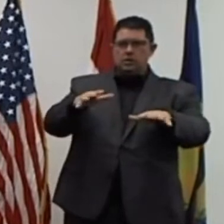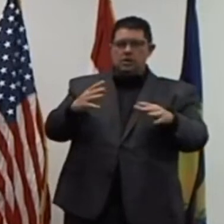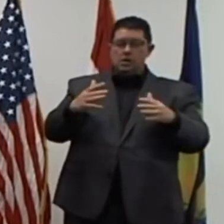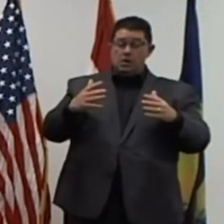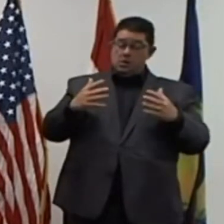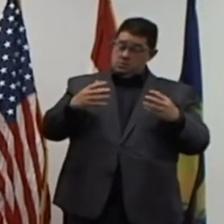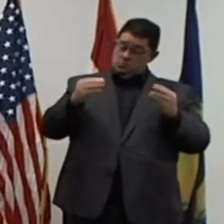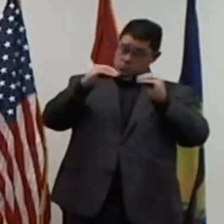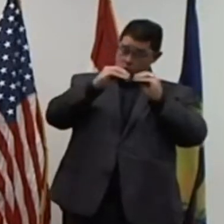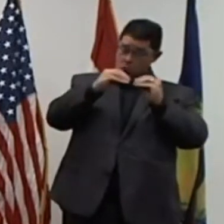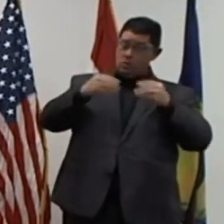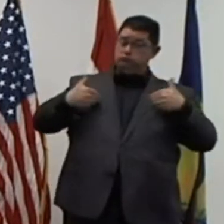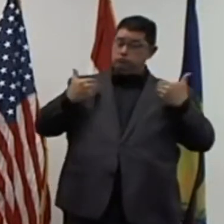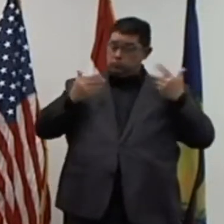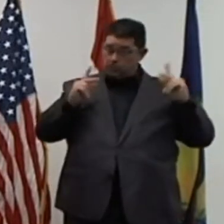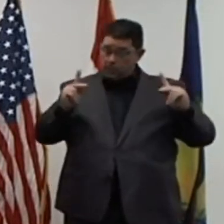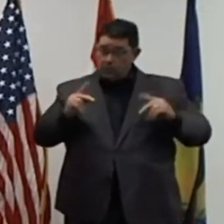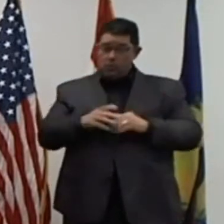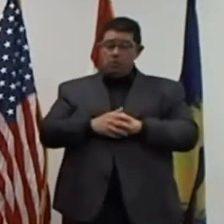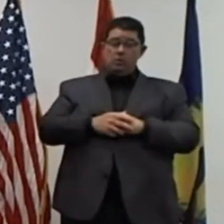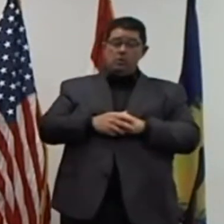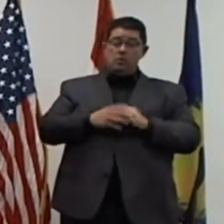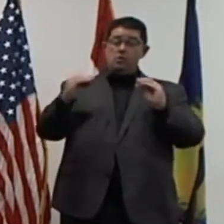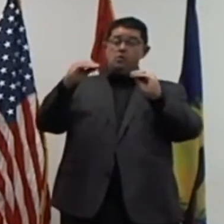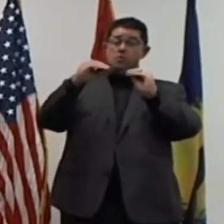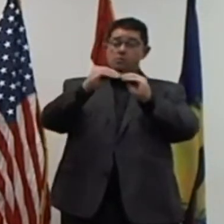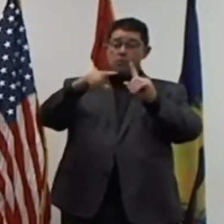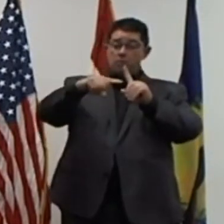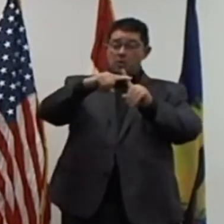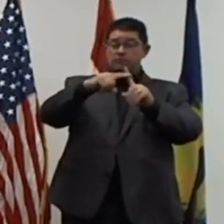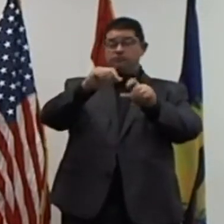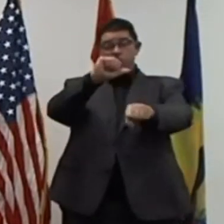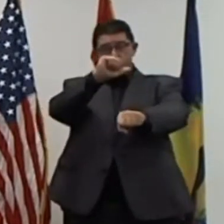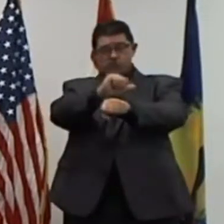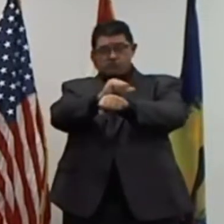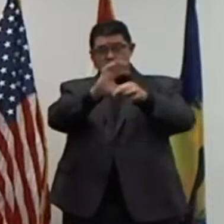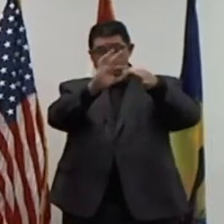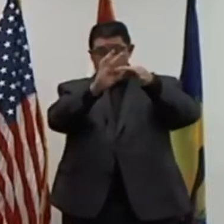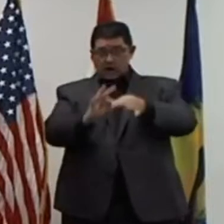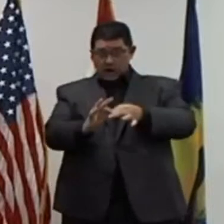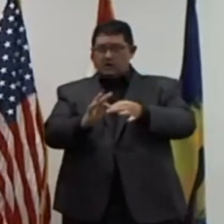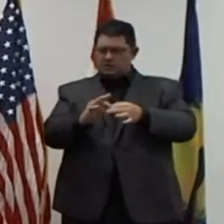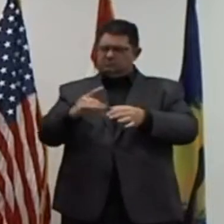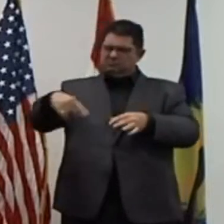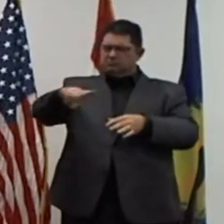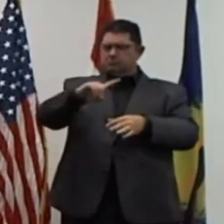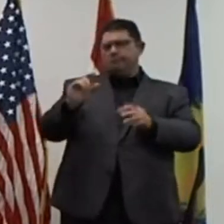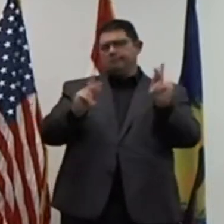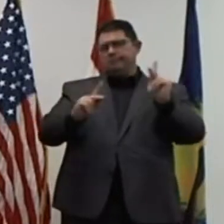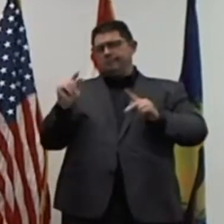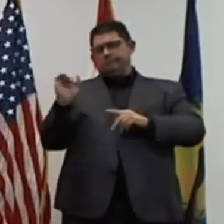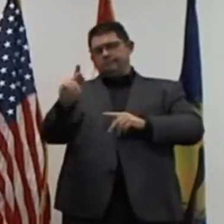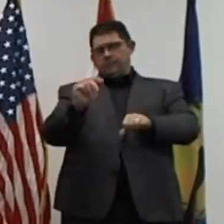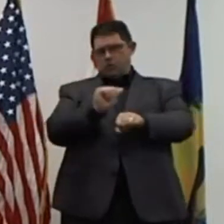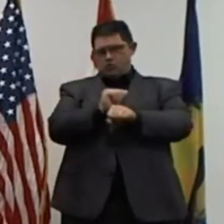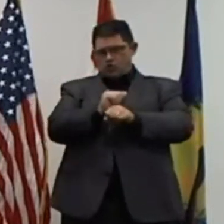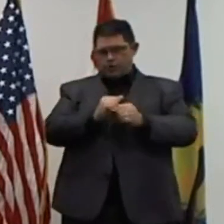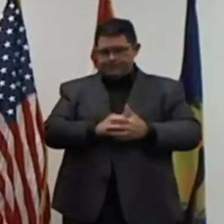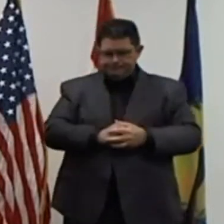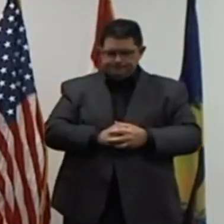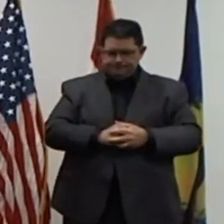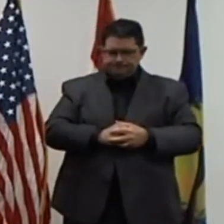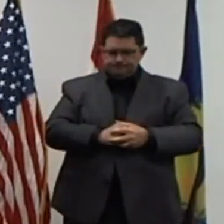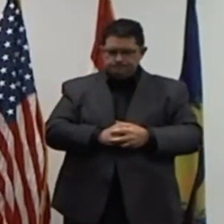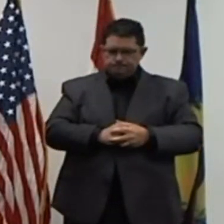young people, and we're seeing more cases that are work-related as people are returning to work. This is a